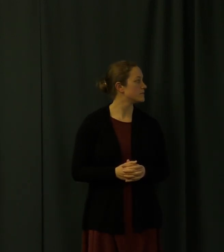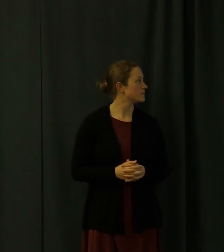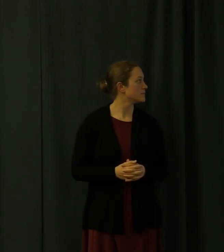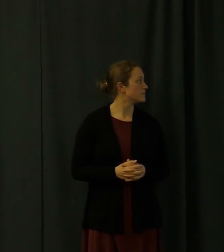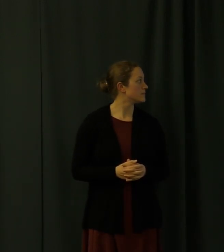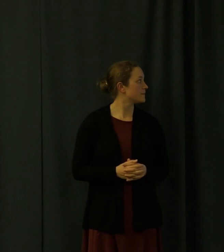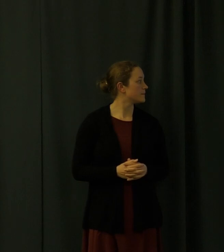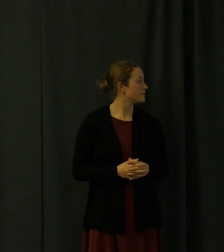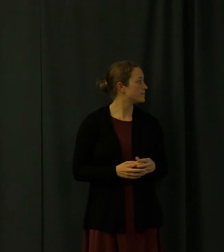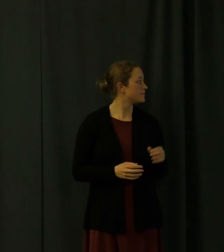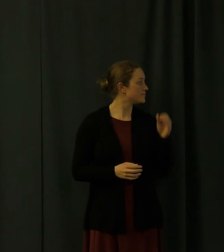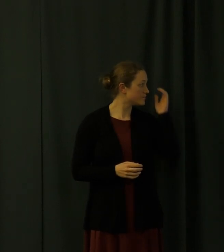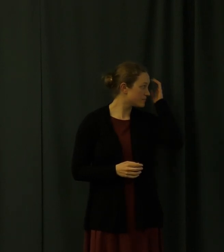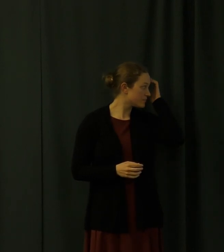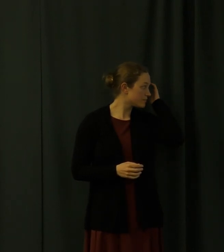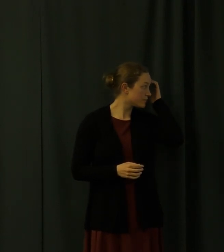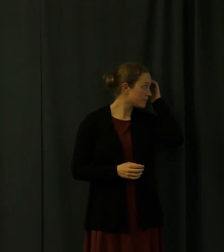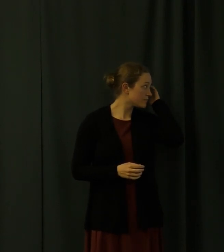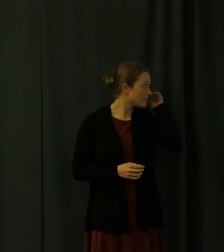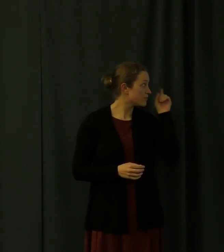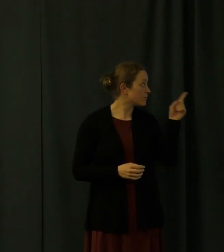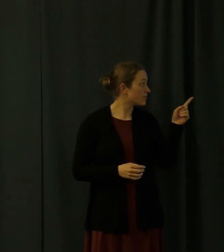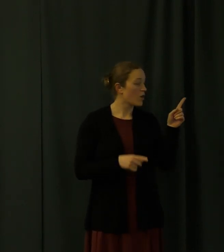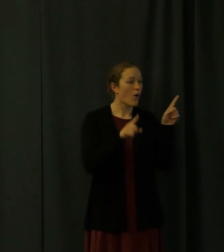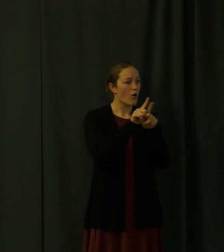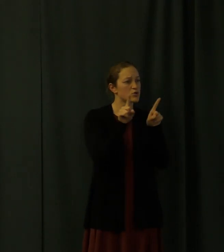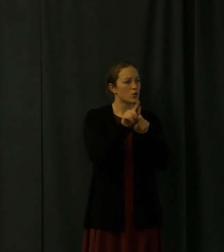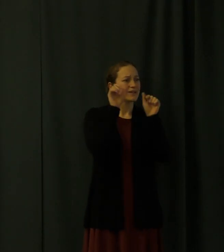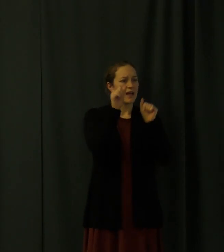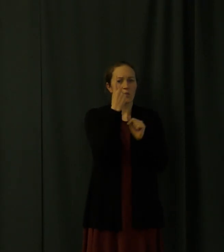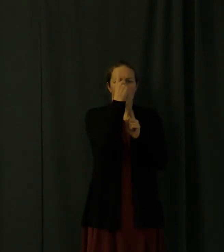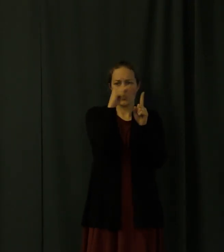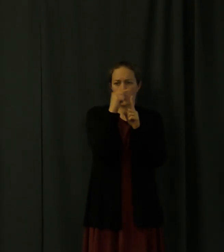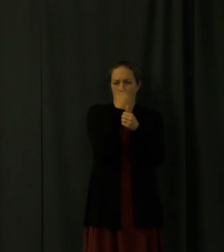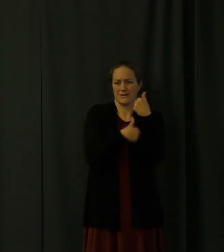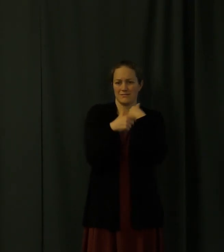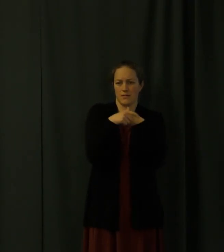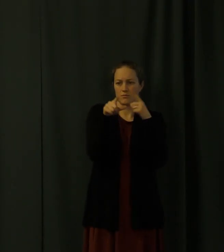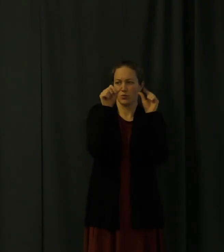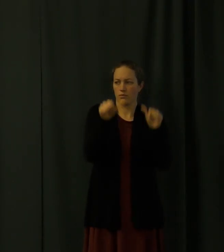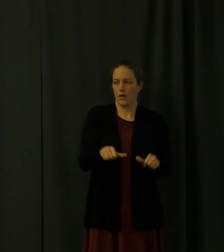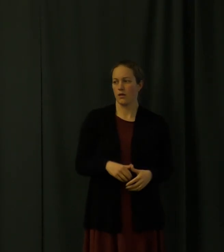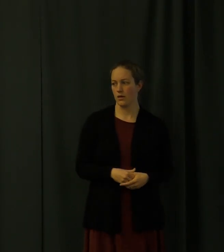like you can actually, and you can just look up one word at a time also. So if I go back to,